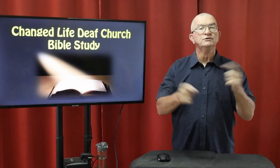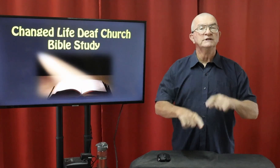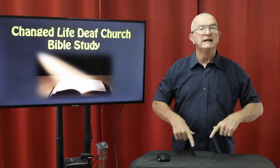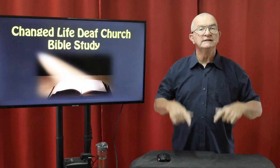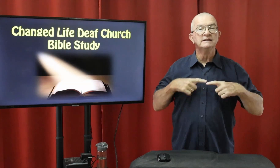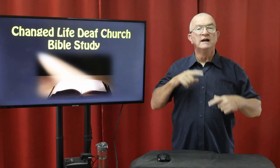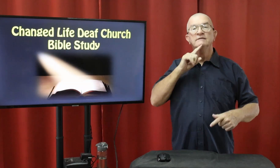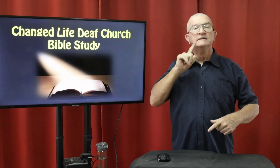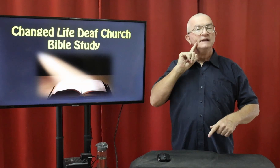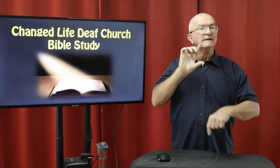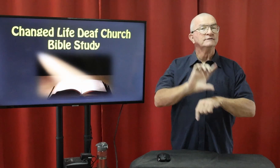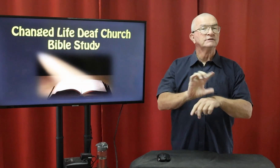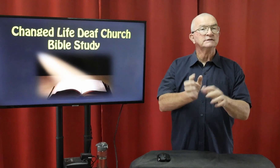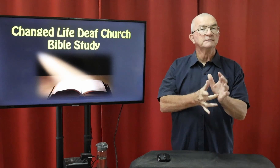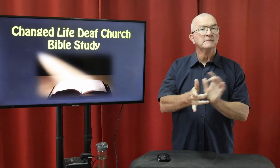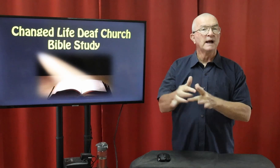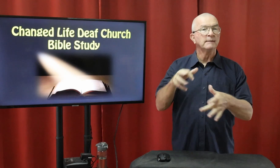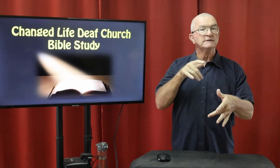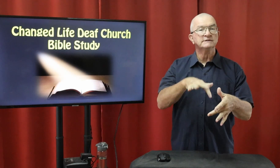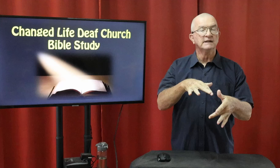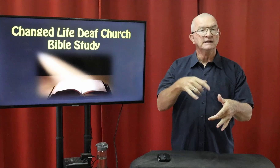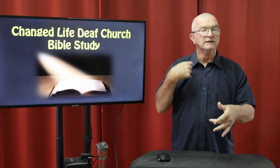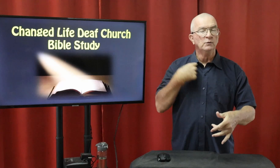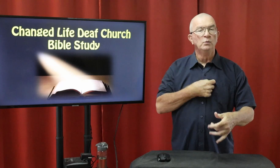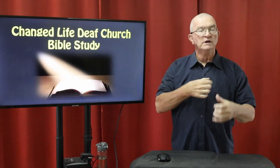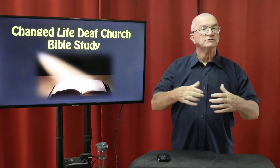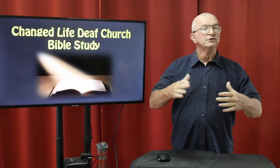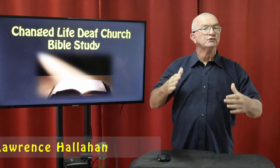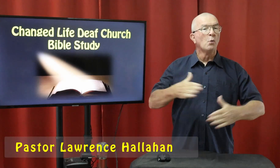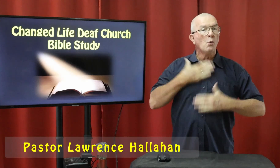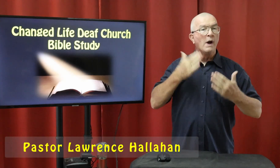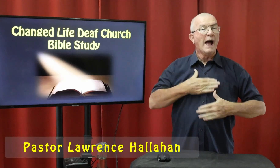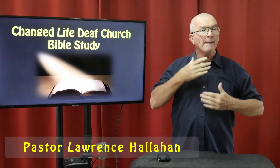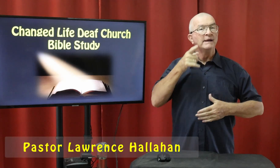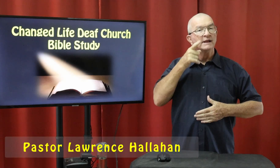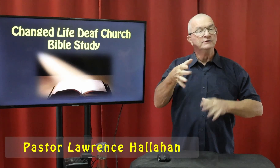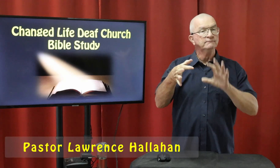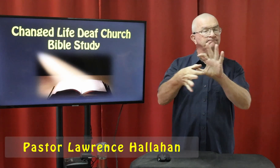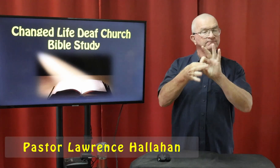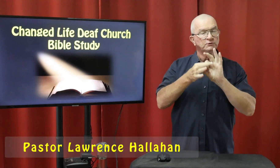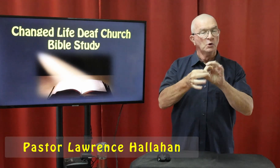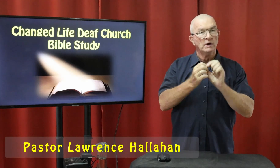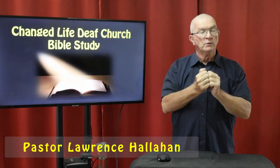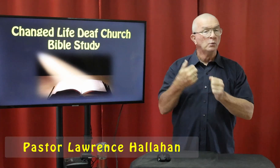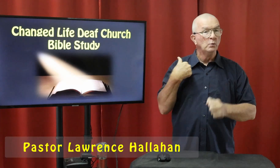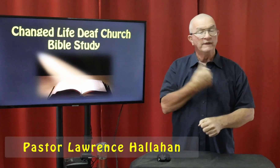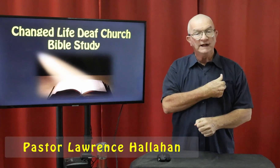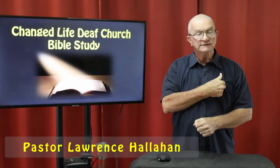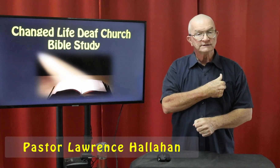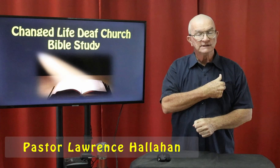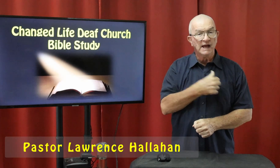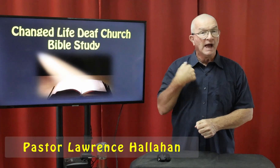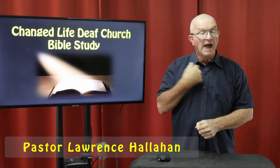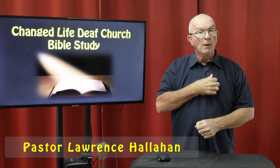Welcome to Change Life Deaf Church Bible Study. We're so happy that you've joined with us